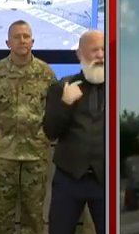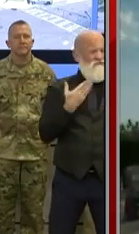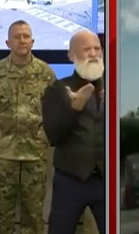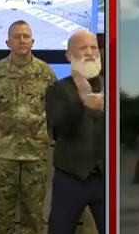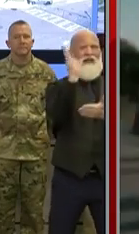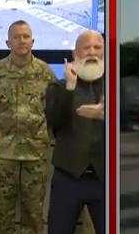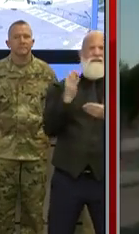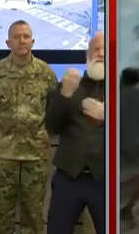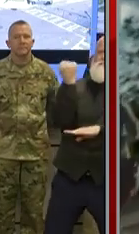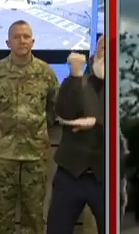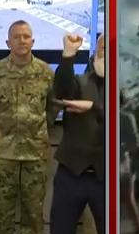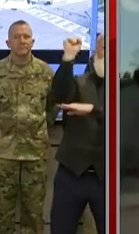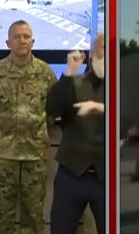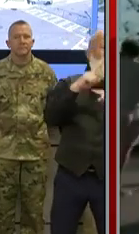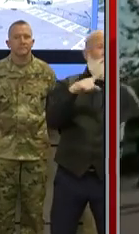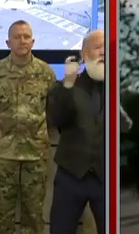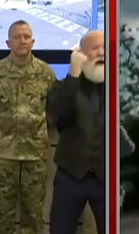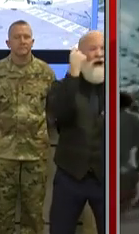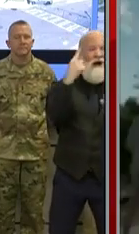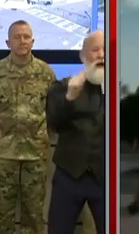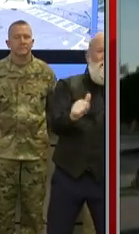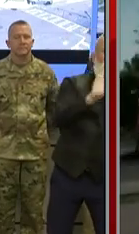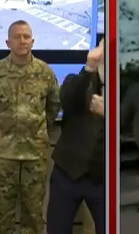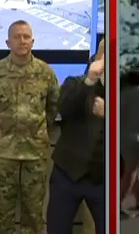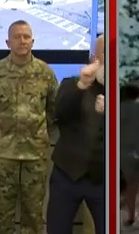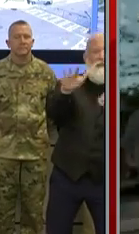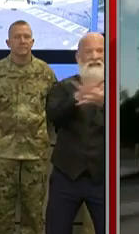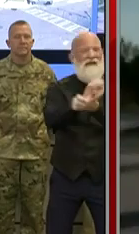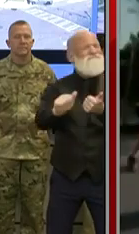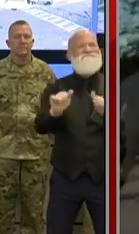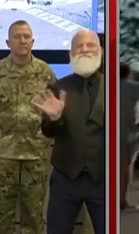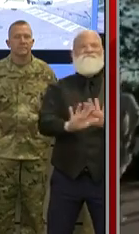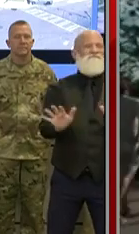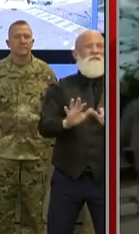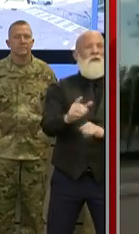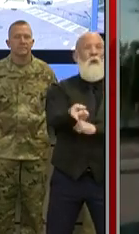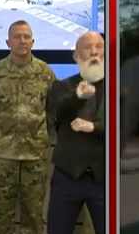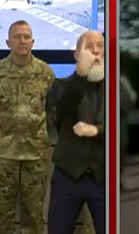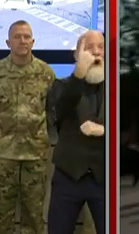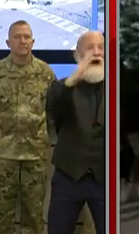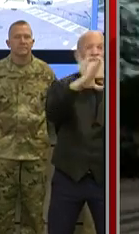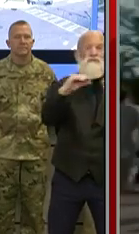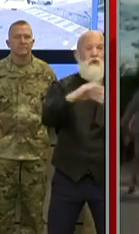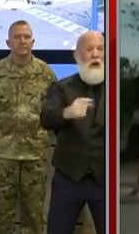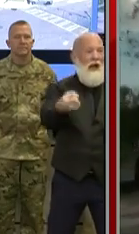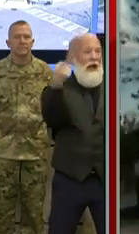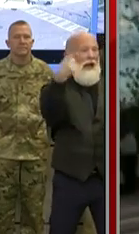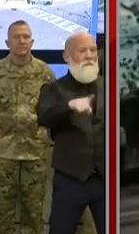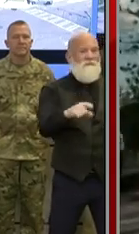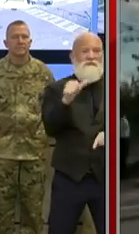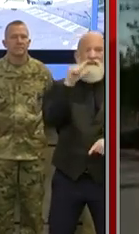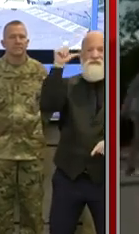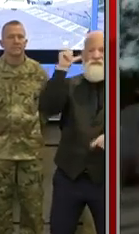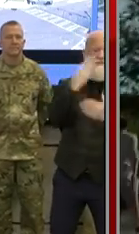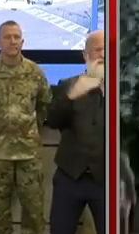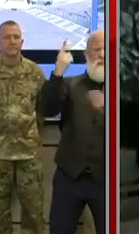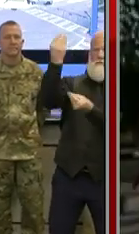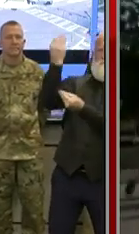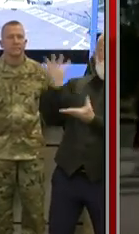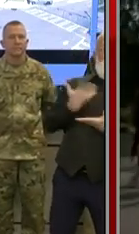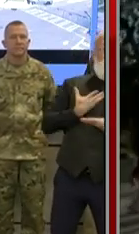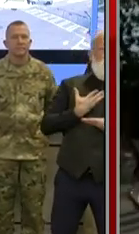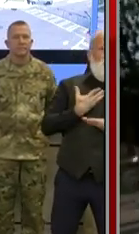others. One story we were actually made aware of that happened yesterday, there was a group of